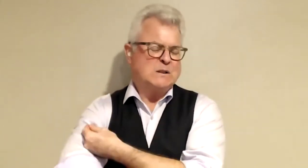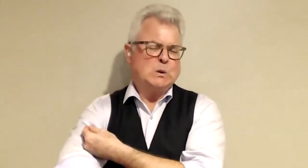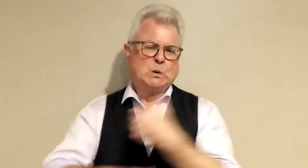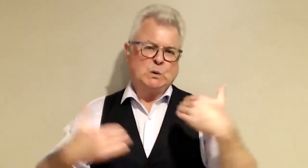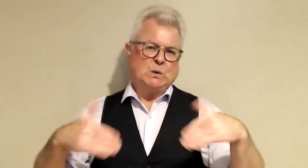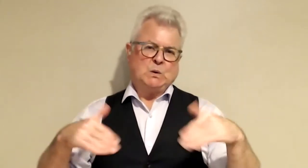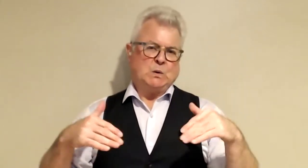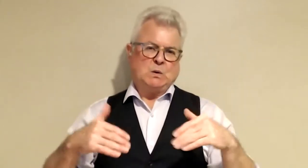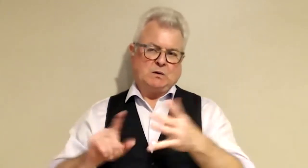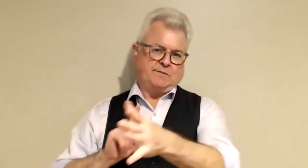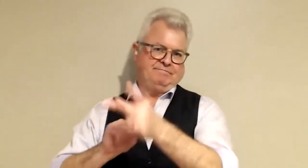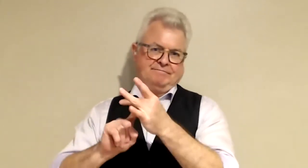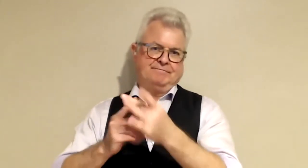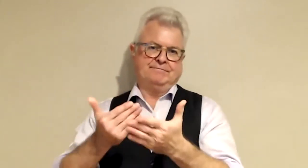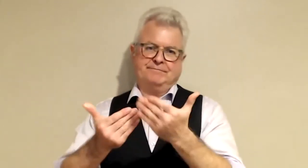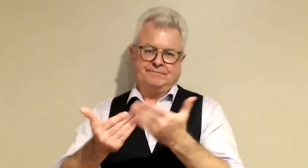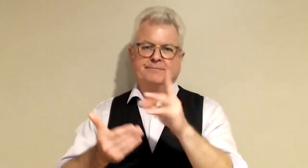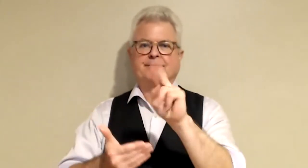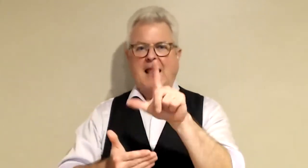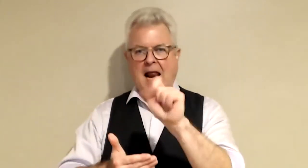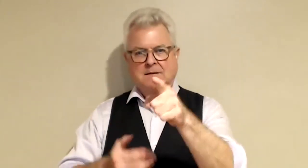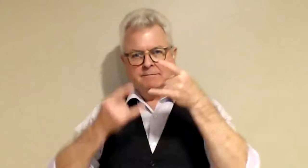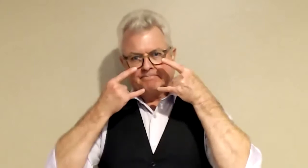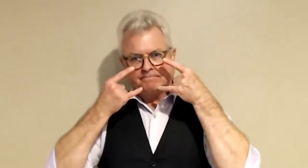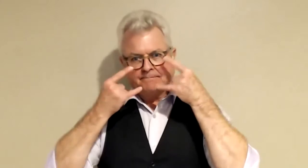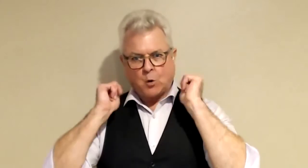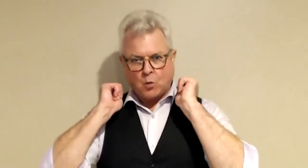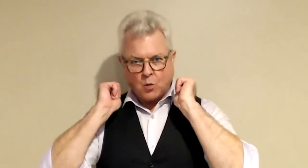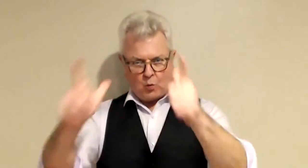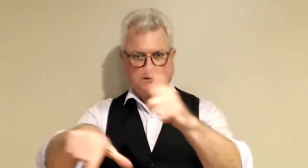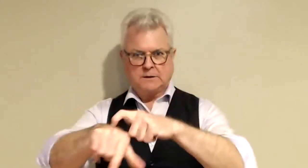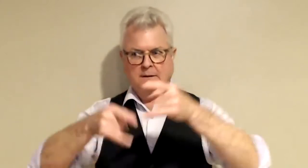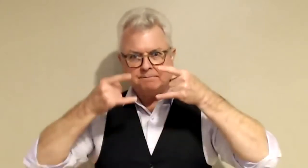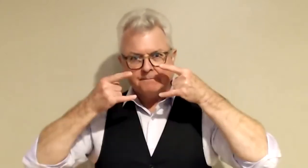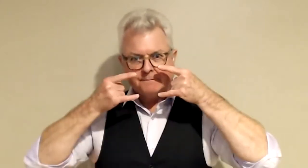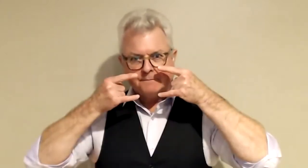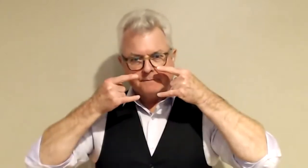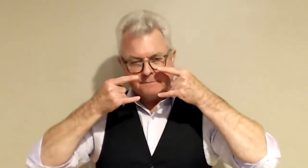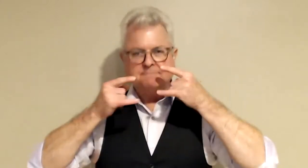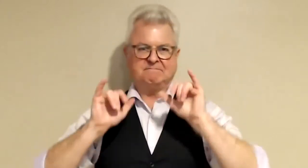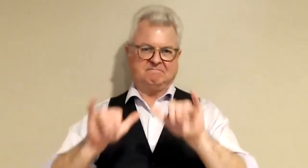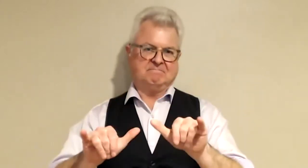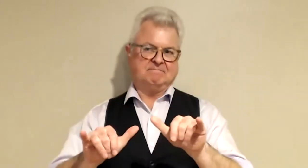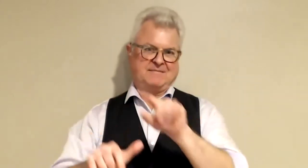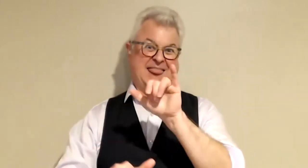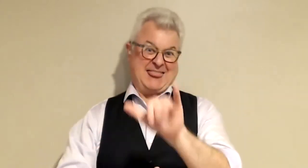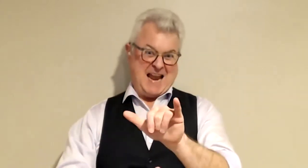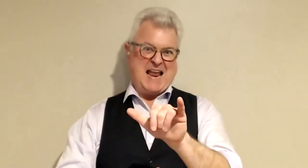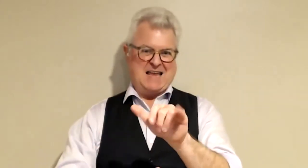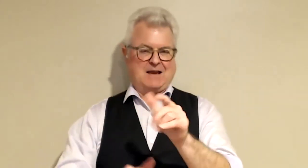Now, those who have not been vaccinated have a more of a horrific chance of catching COVID-19